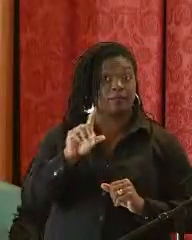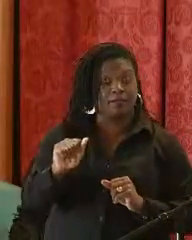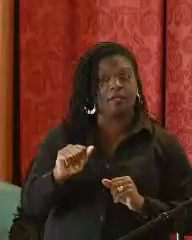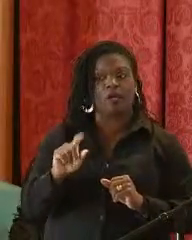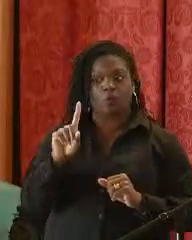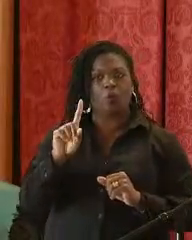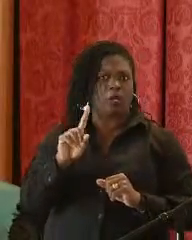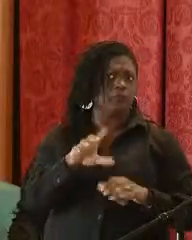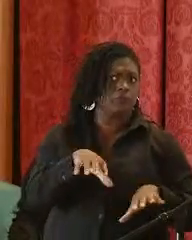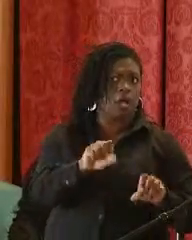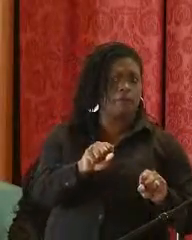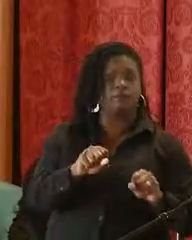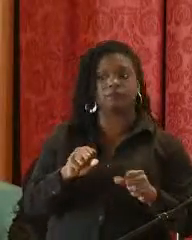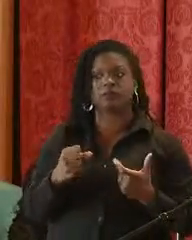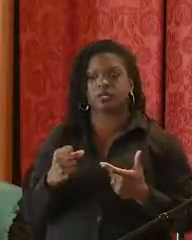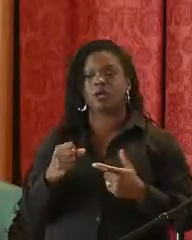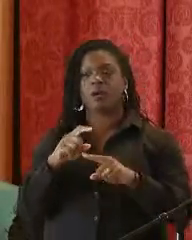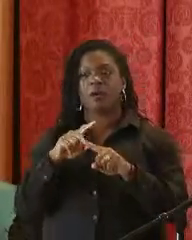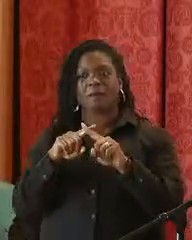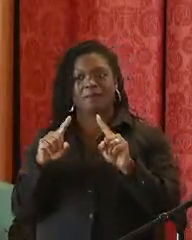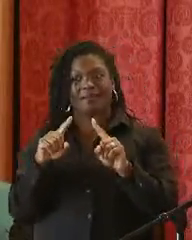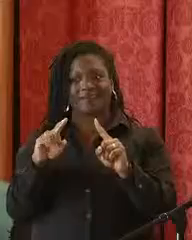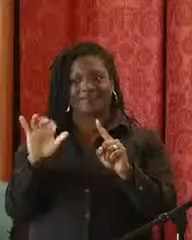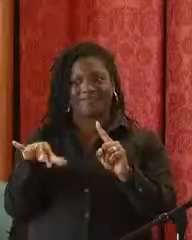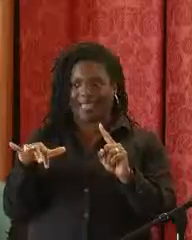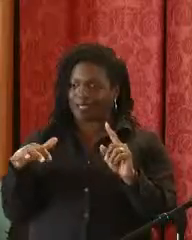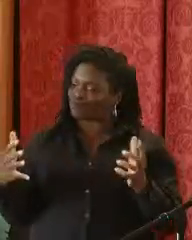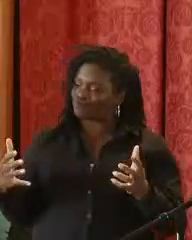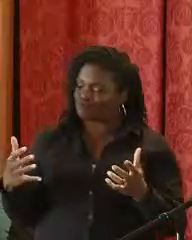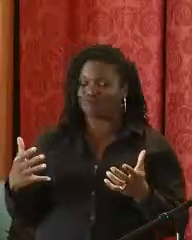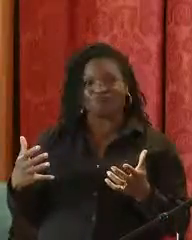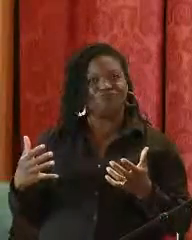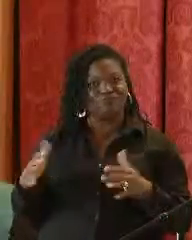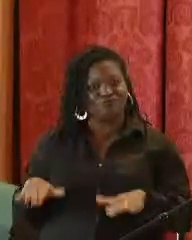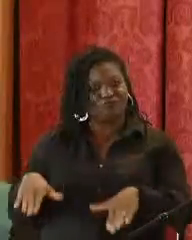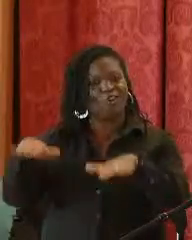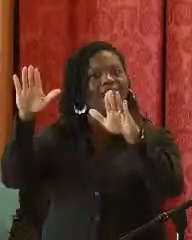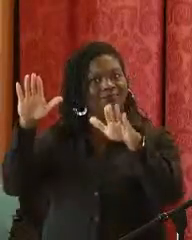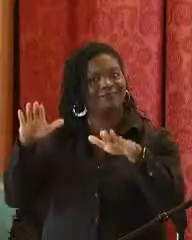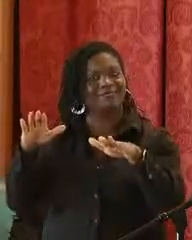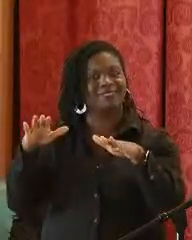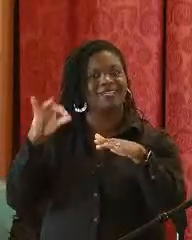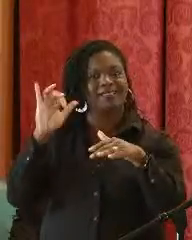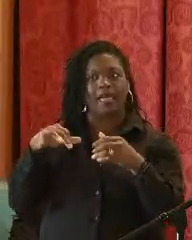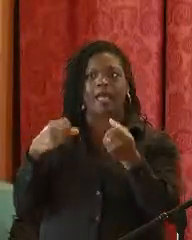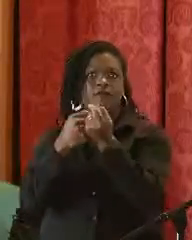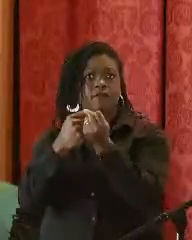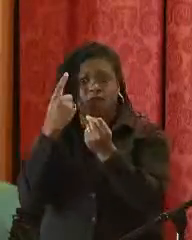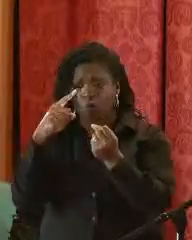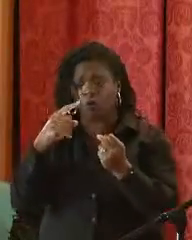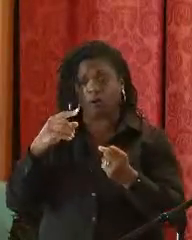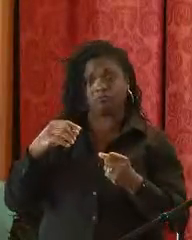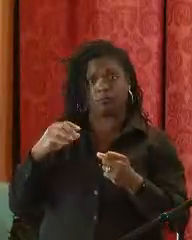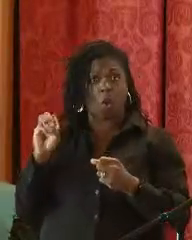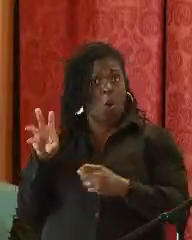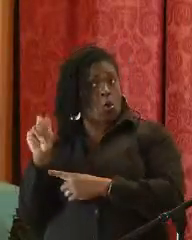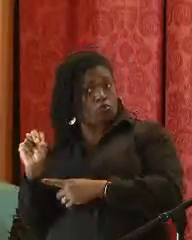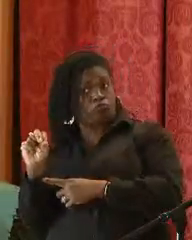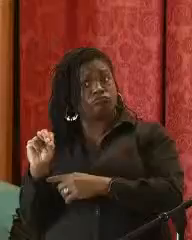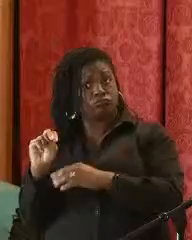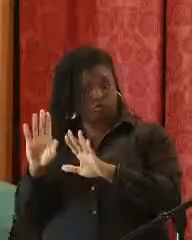But his advocacy for them was never any different than his advocacy for all the children of the